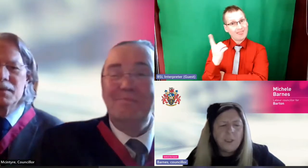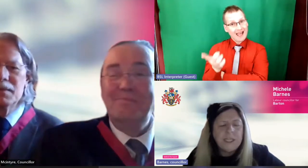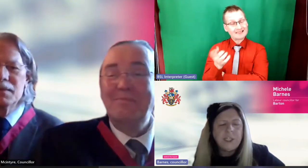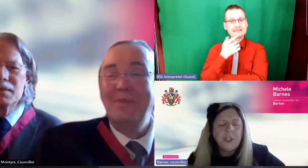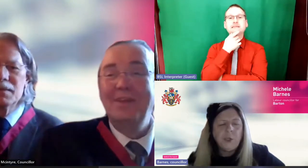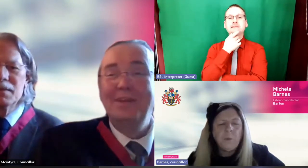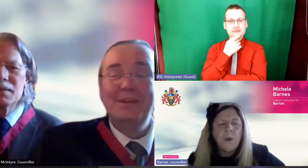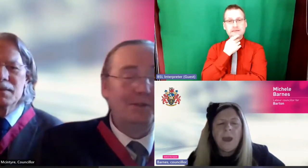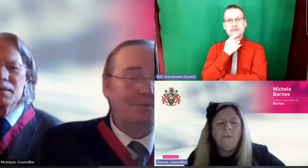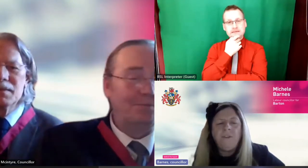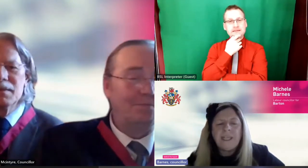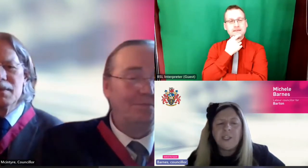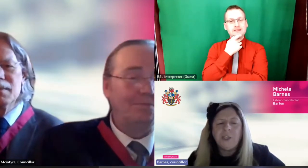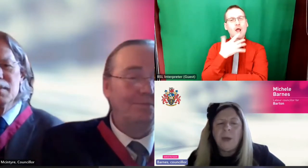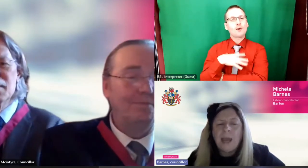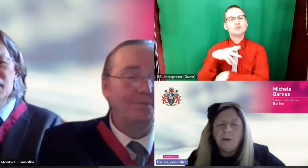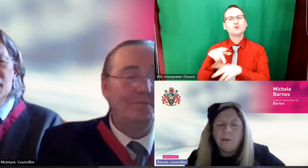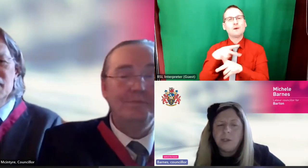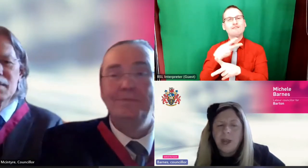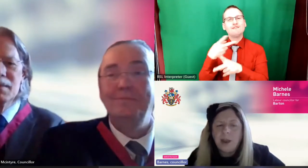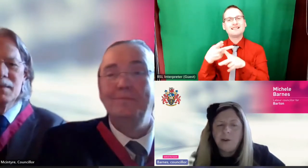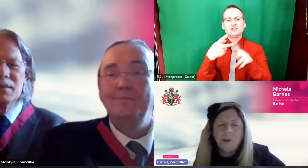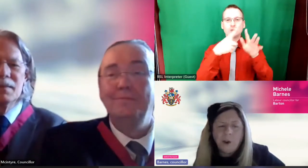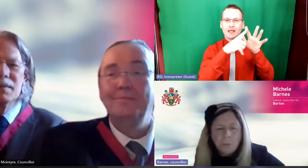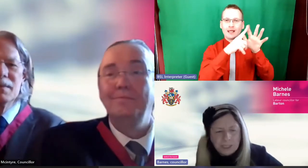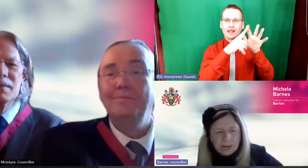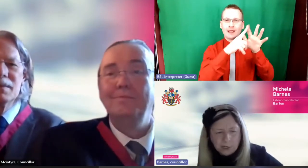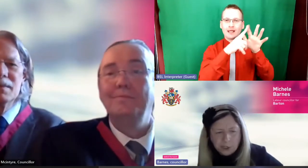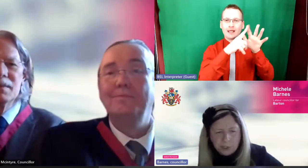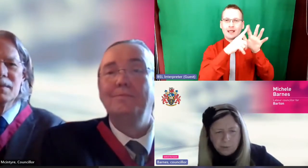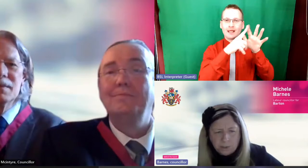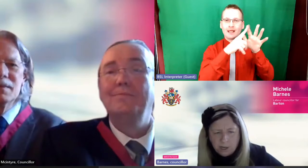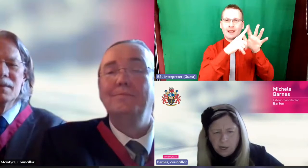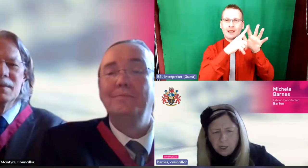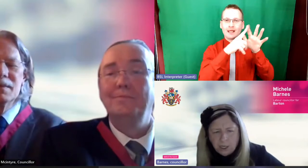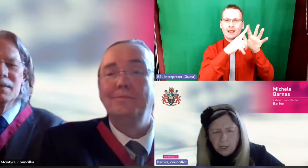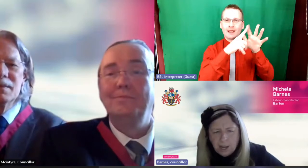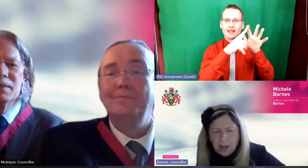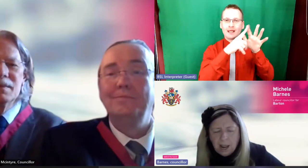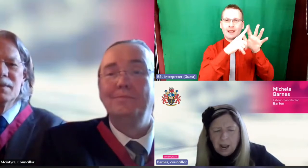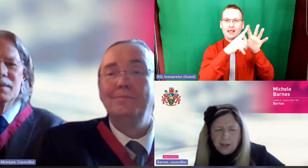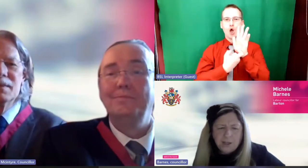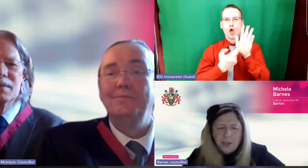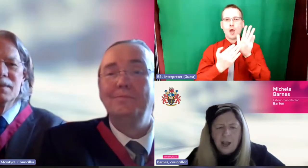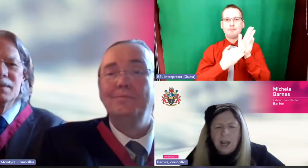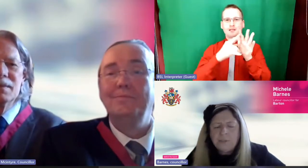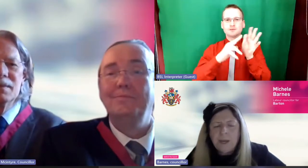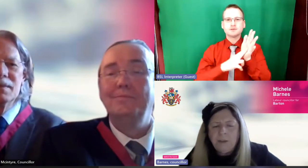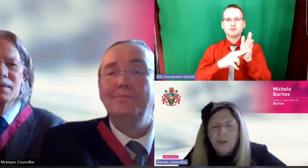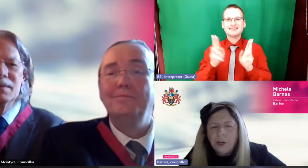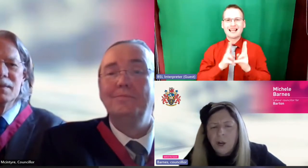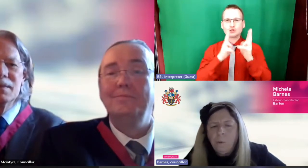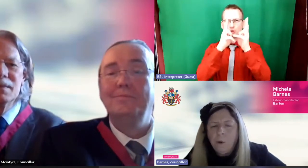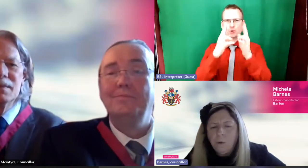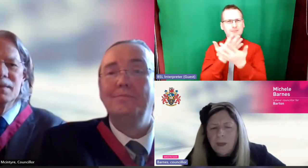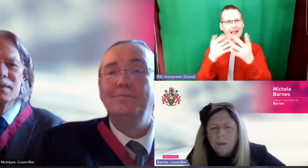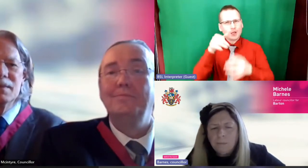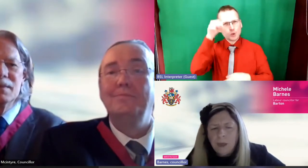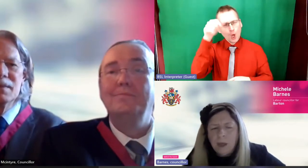he wanted to do a visit to Engels and Ehrman statues. And as many of you